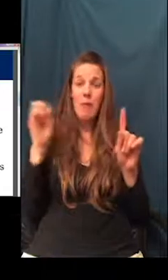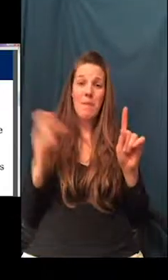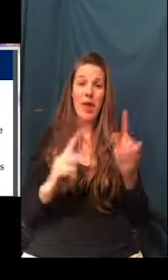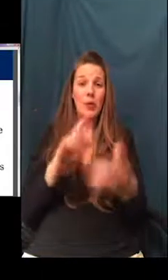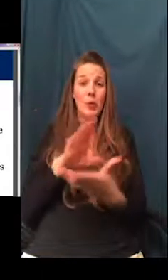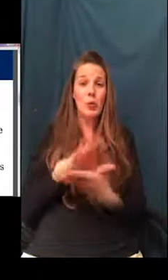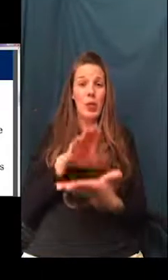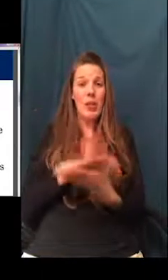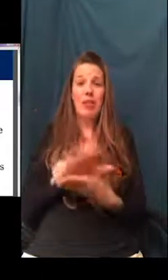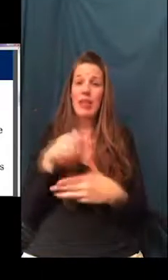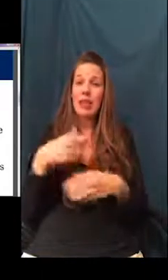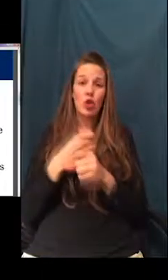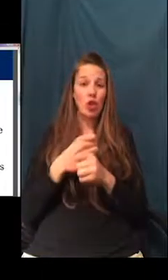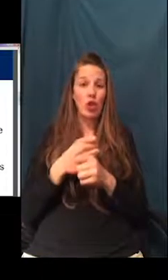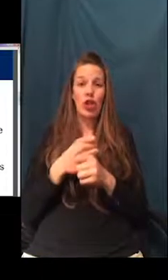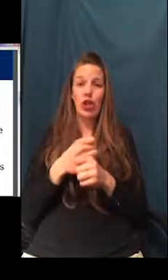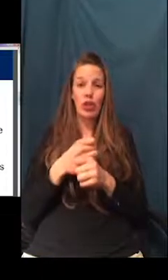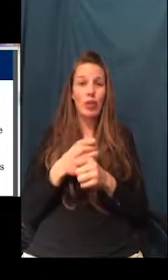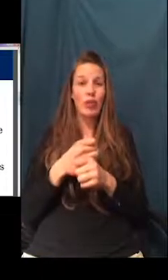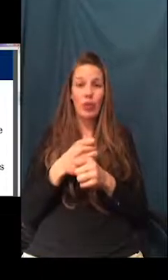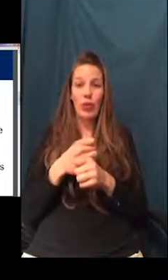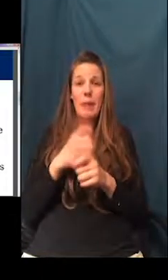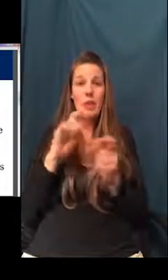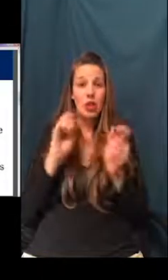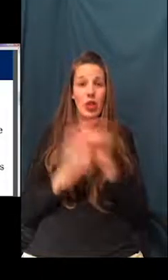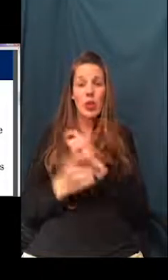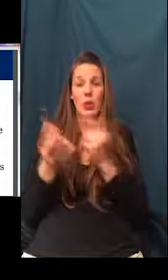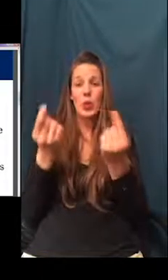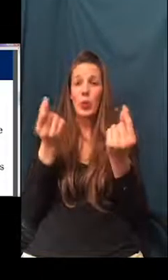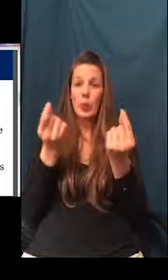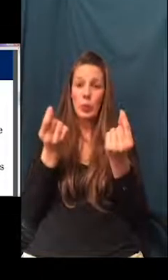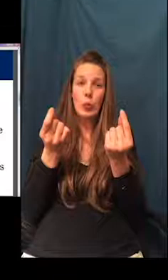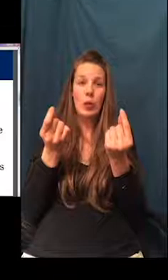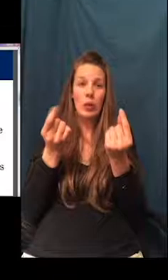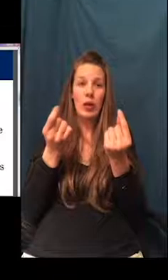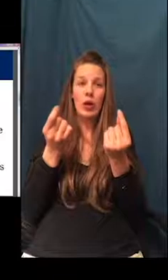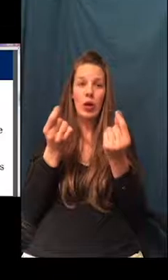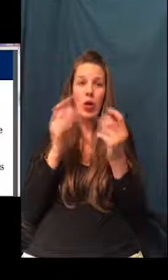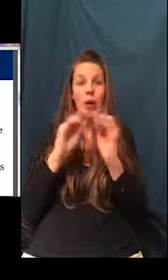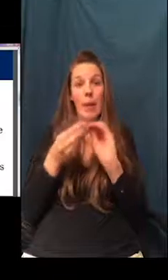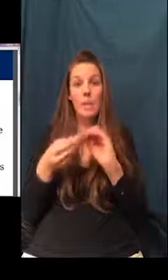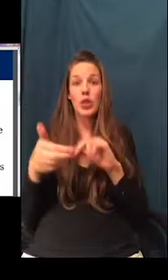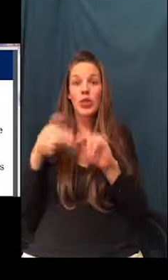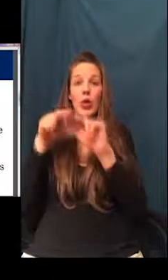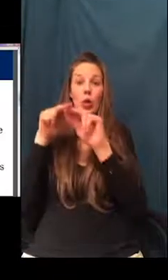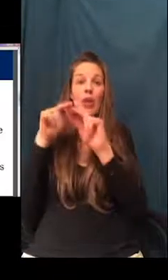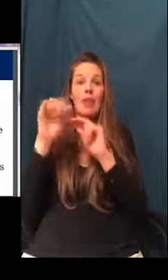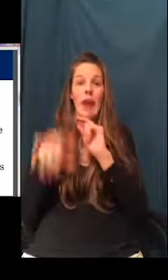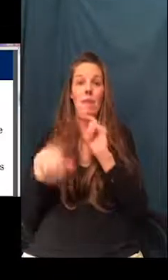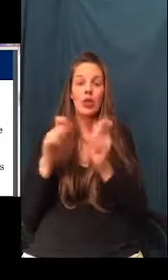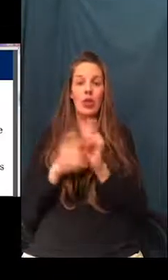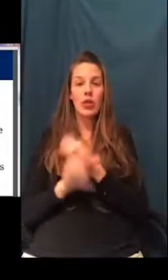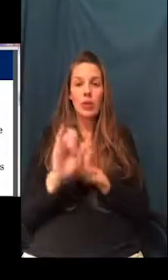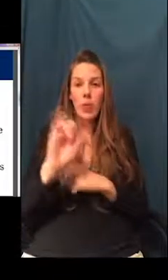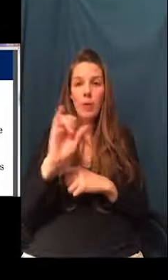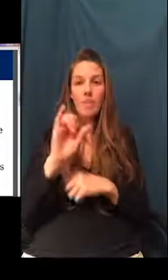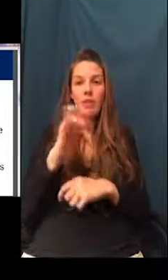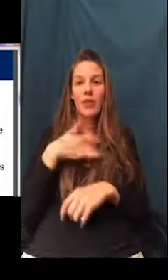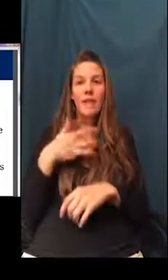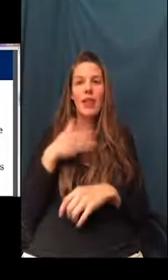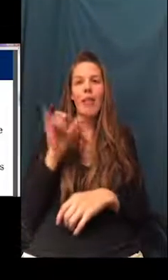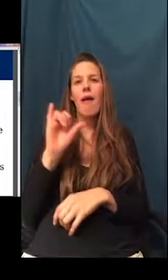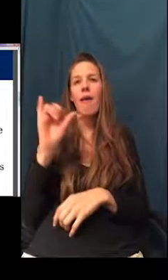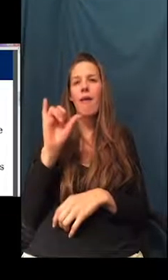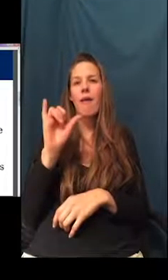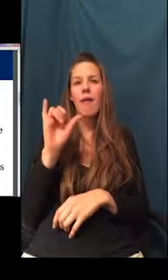school this year, that may change what we need to do, or as numbers increase, that may change. So I feel like it's